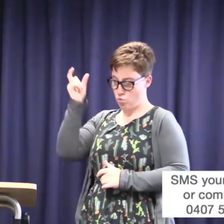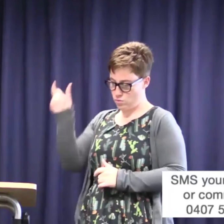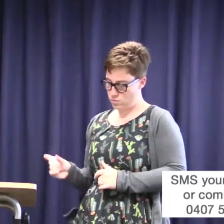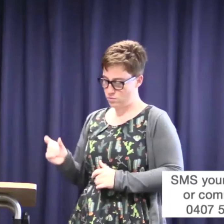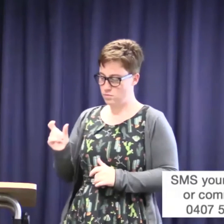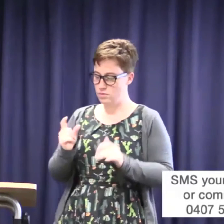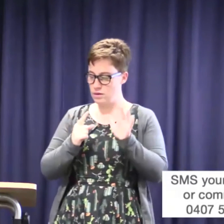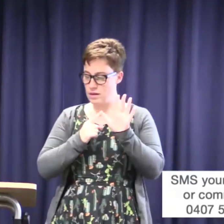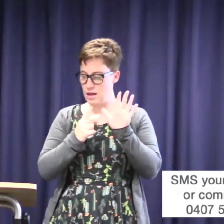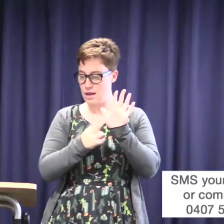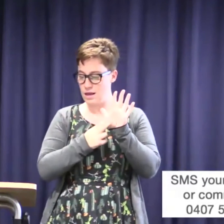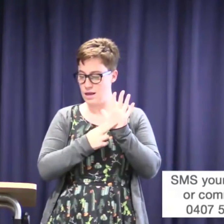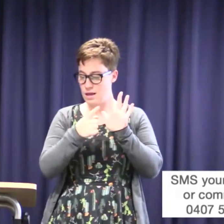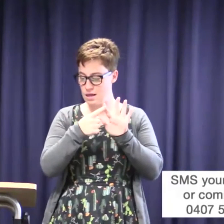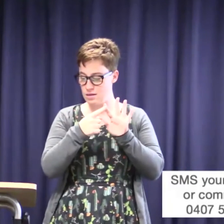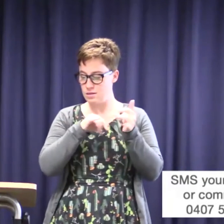The person to contact